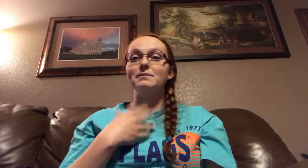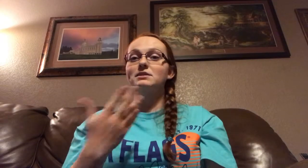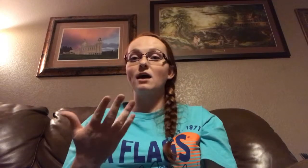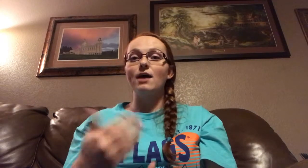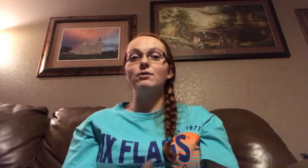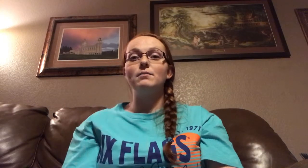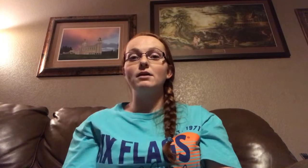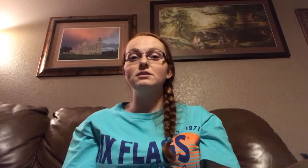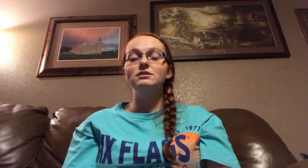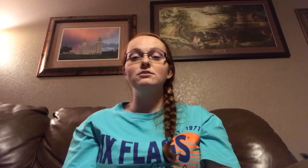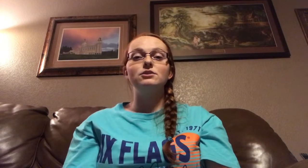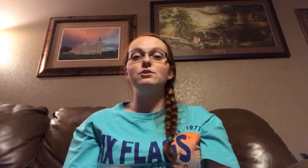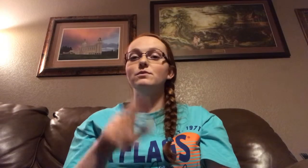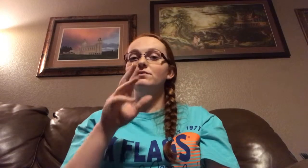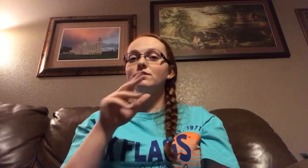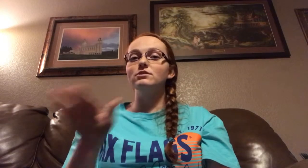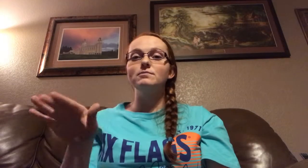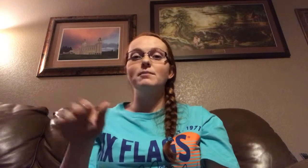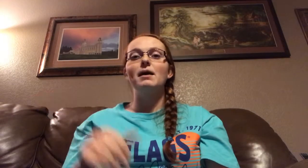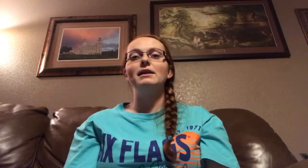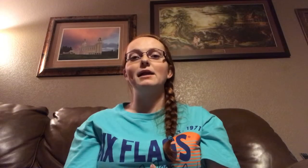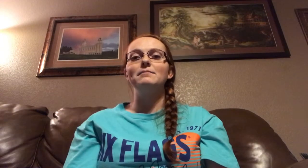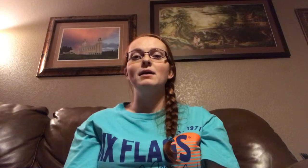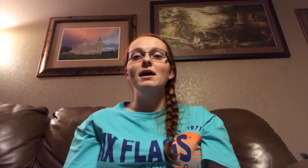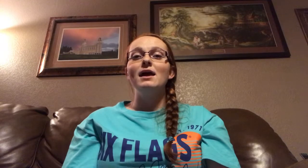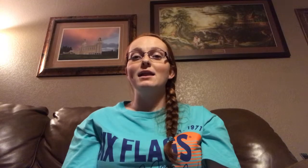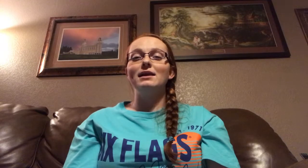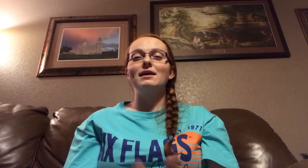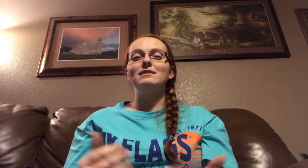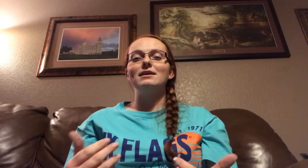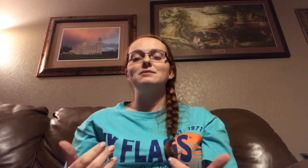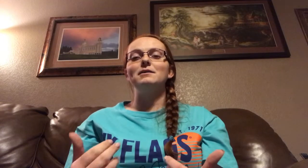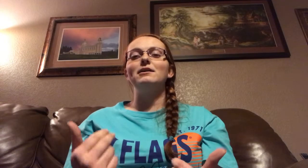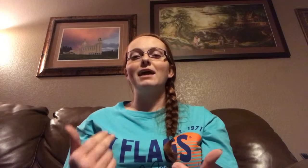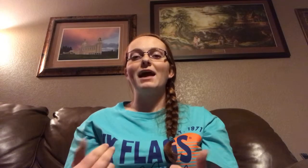is Kyra Monson, so you would finger spell my name. And again, that is spelled